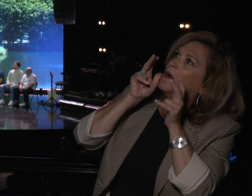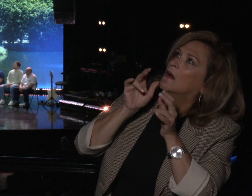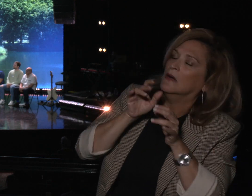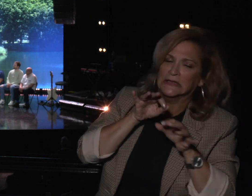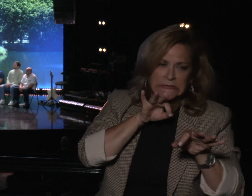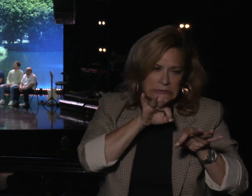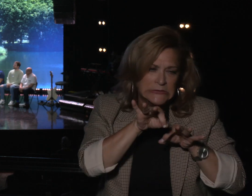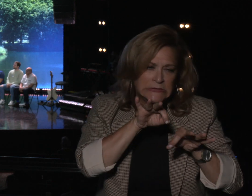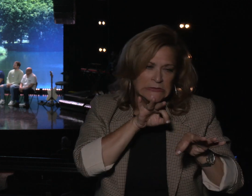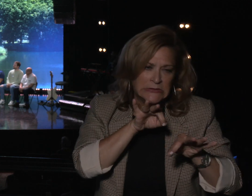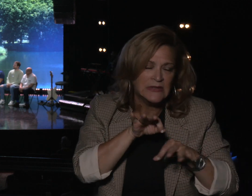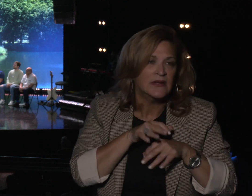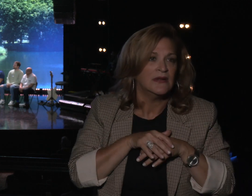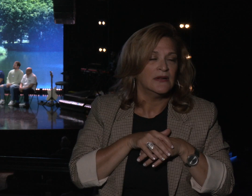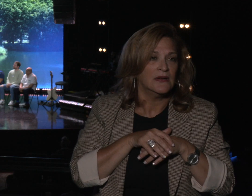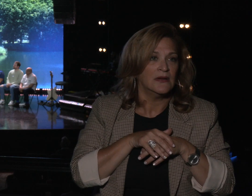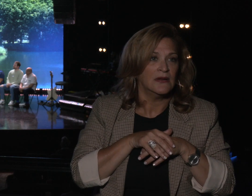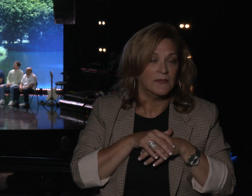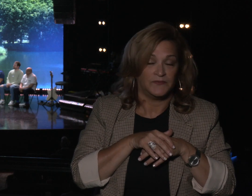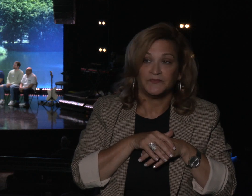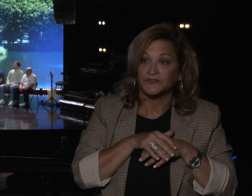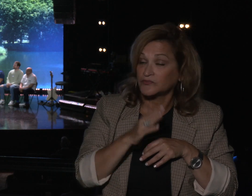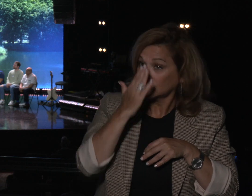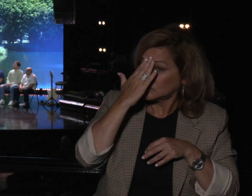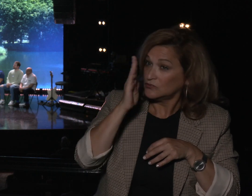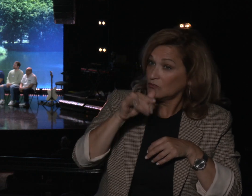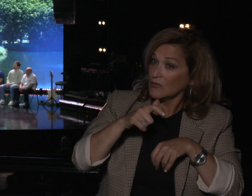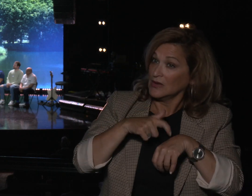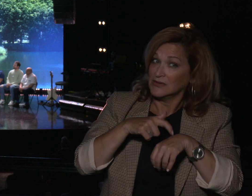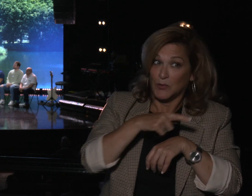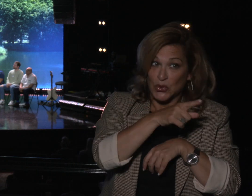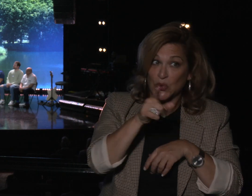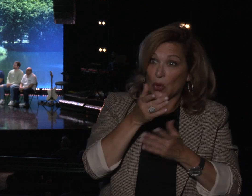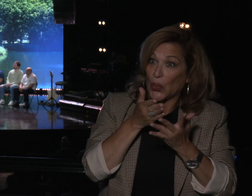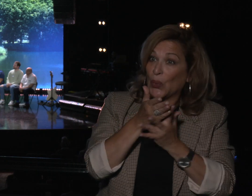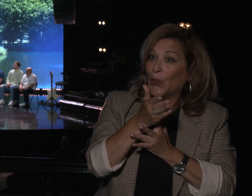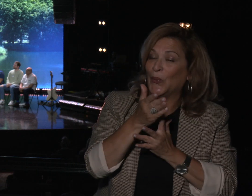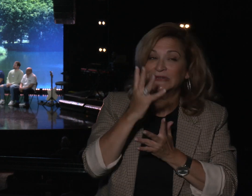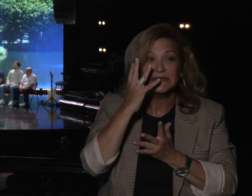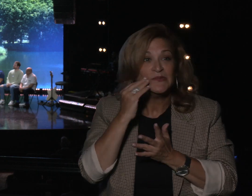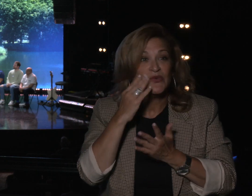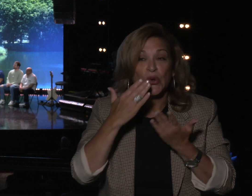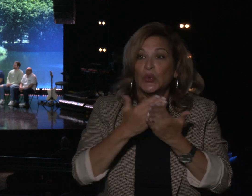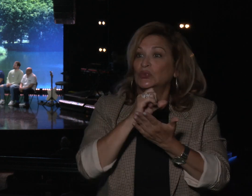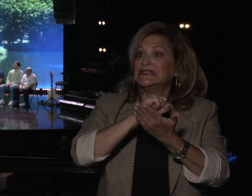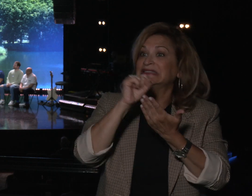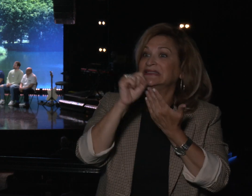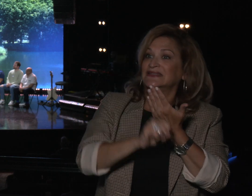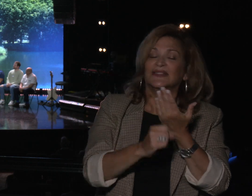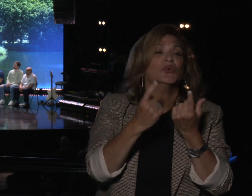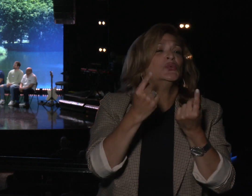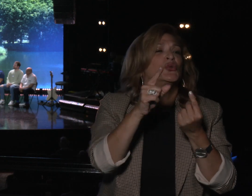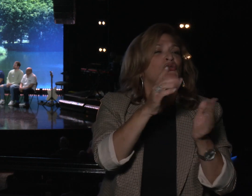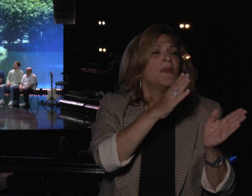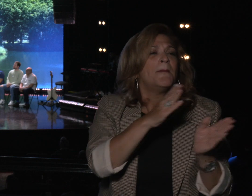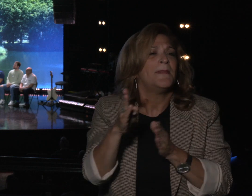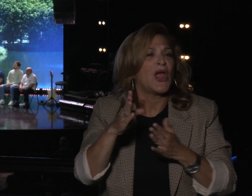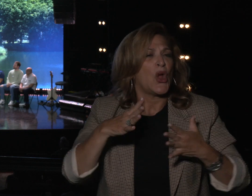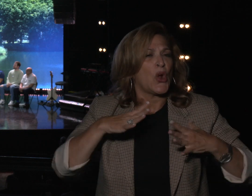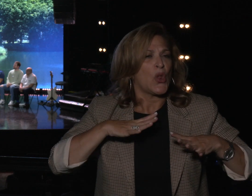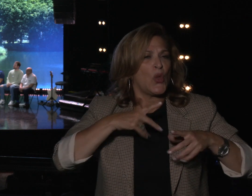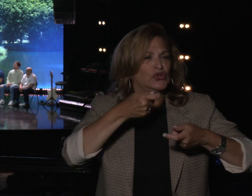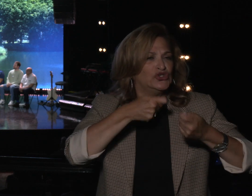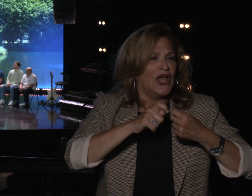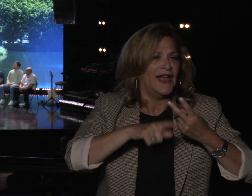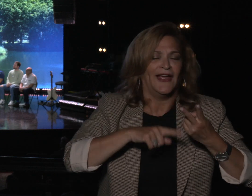we have winter into spring and spring into summer, right? Every time you go into a new season, you gotta make preparation. You prepare your clothes, you prepare your